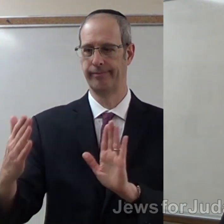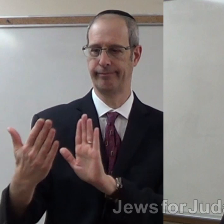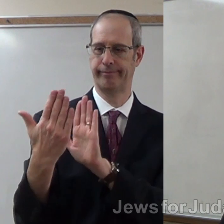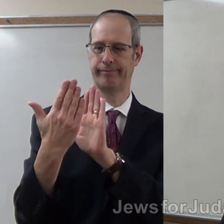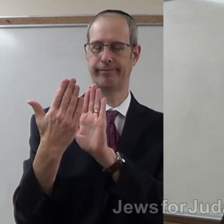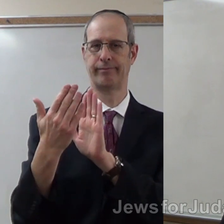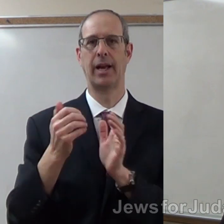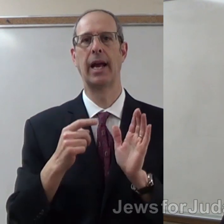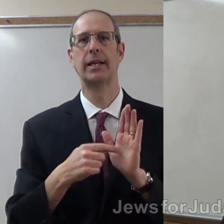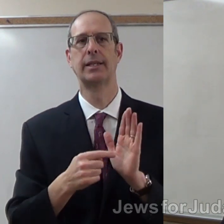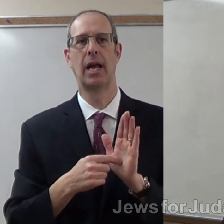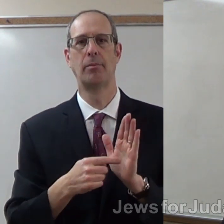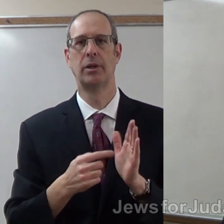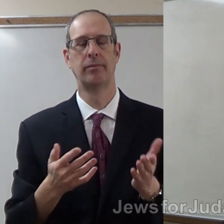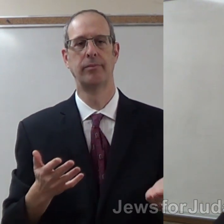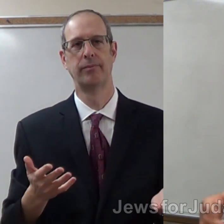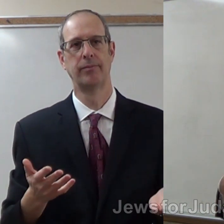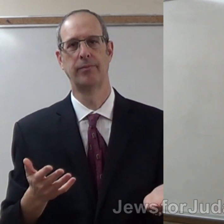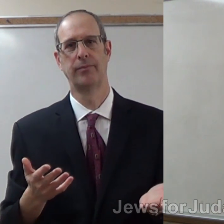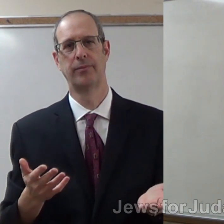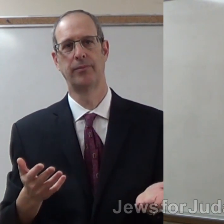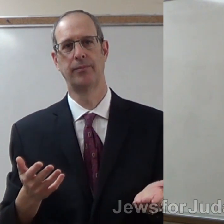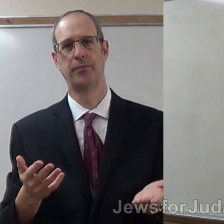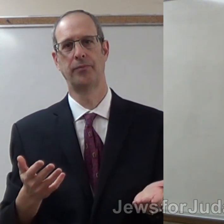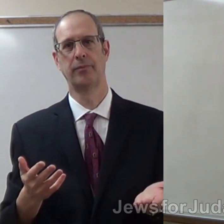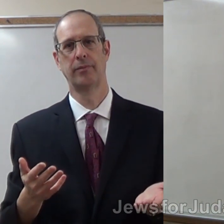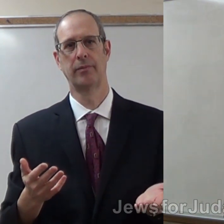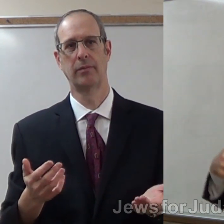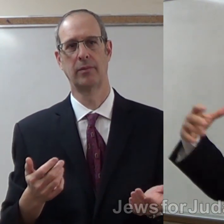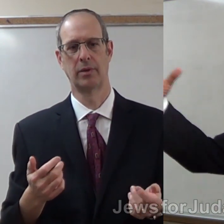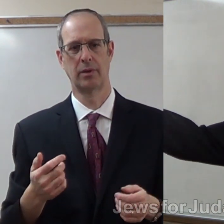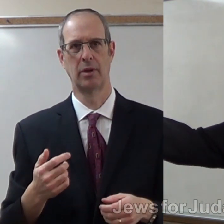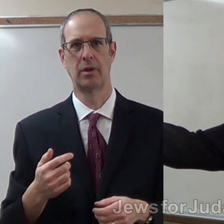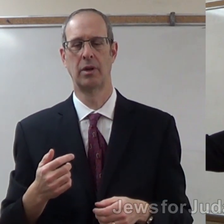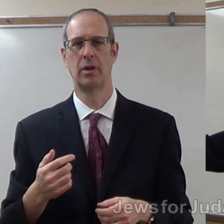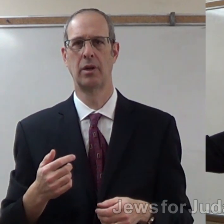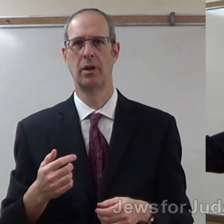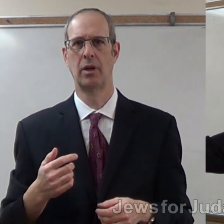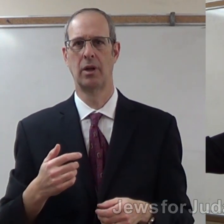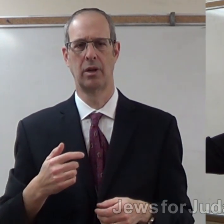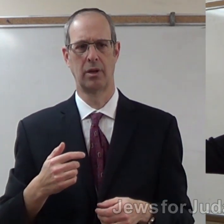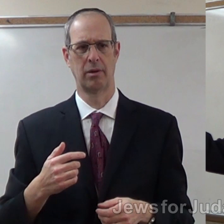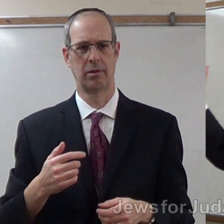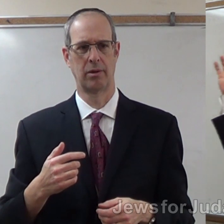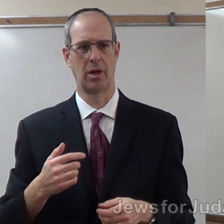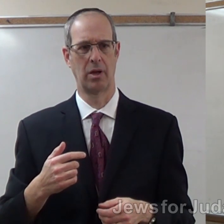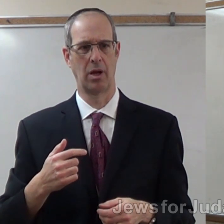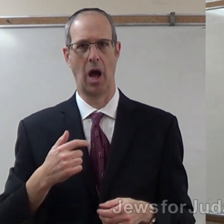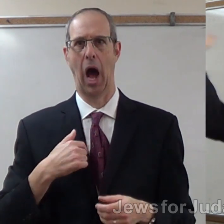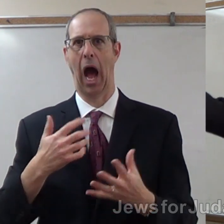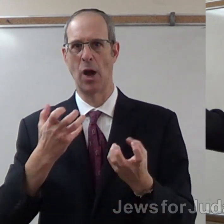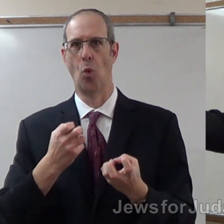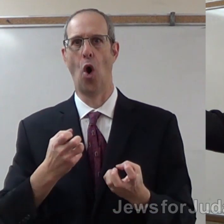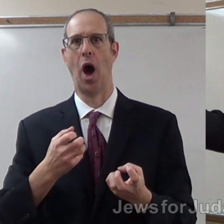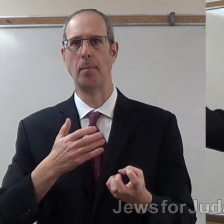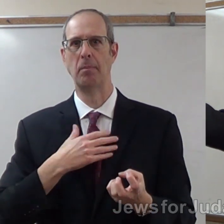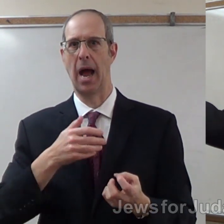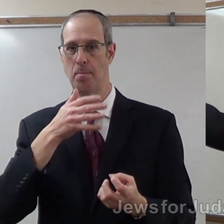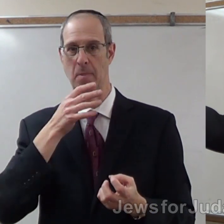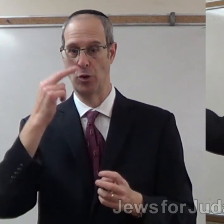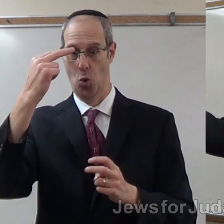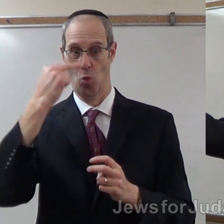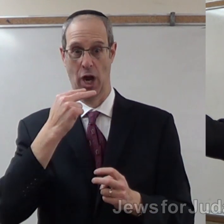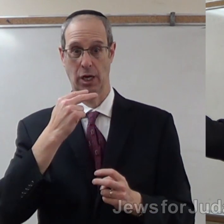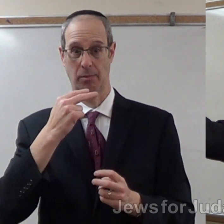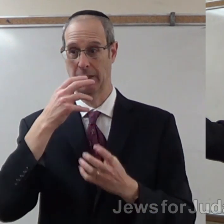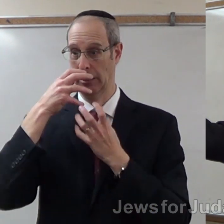of. So for example, would I want my mother watching me as I screamed at someone at the